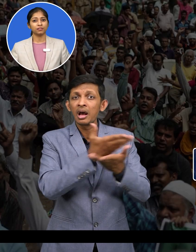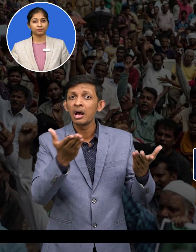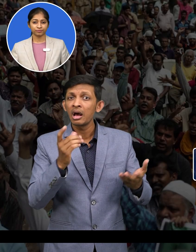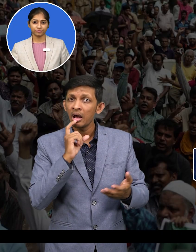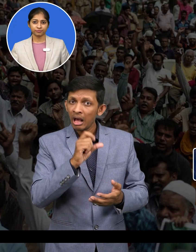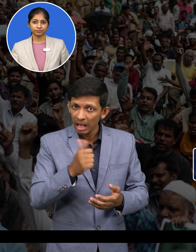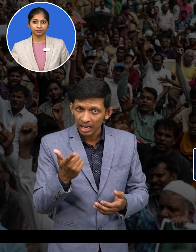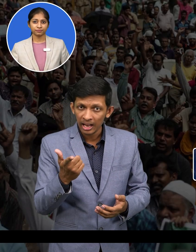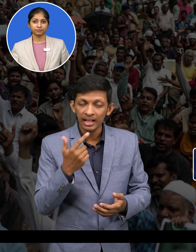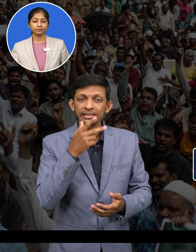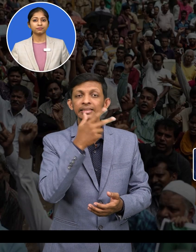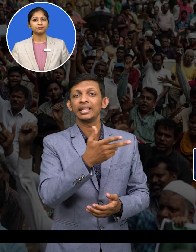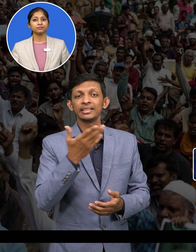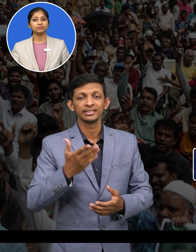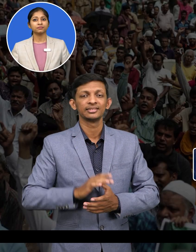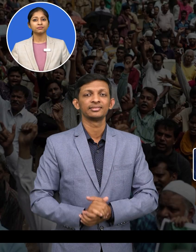people.